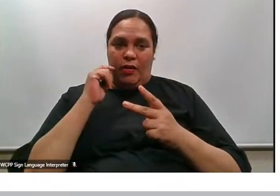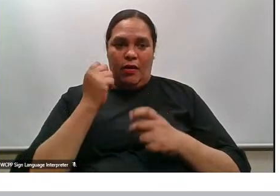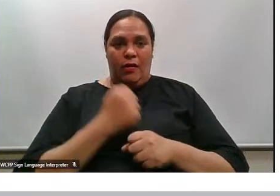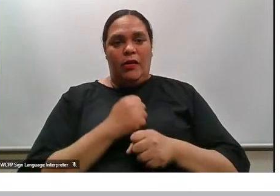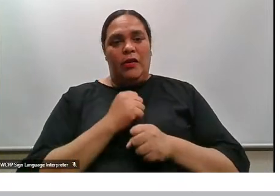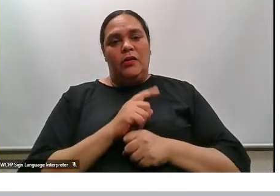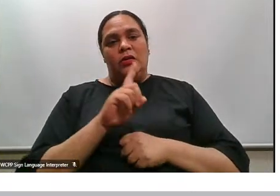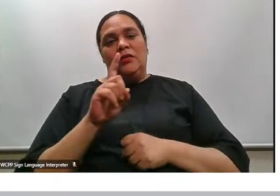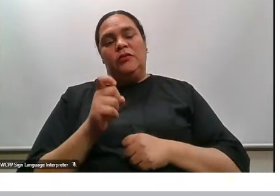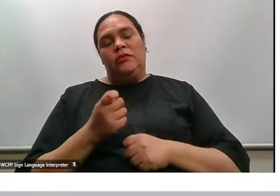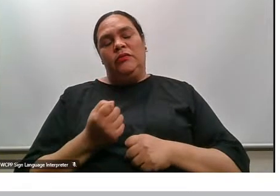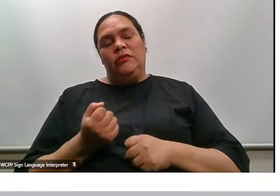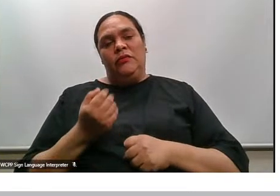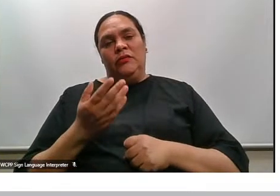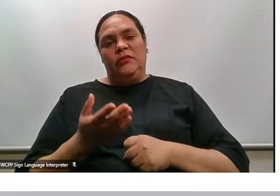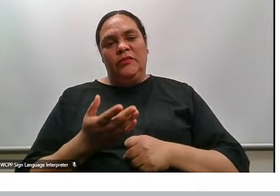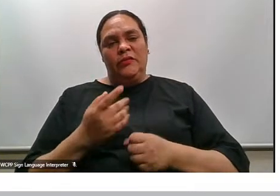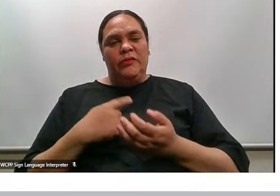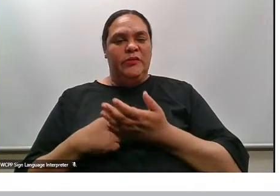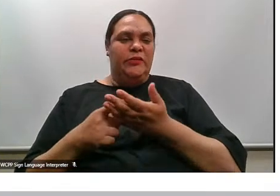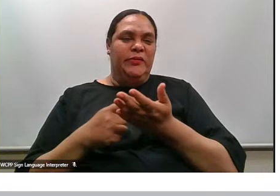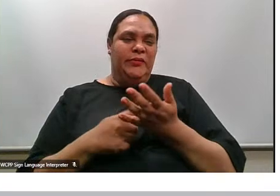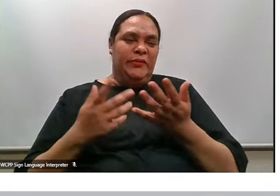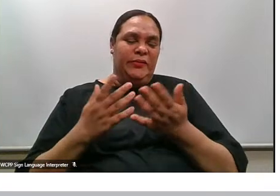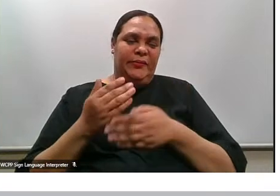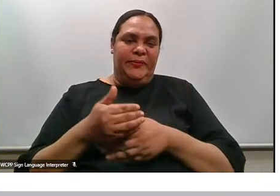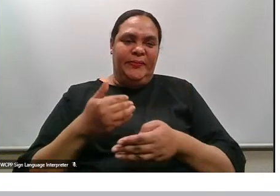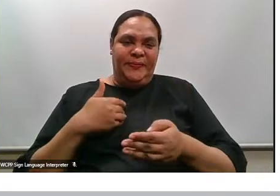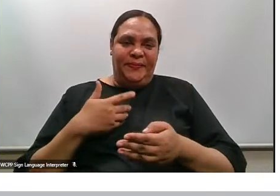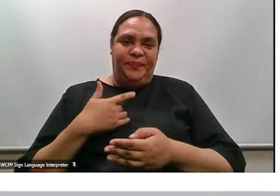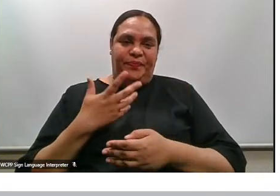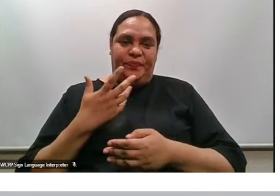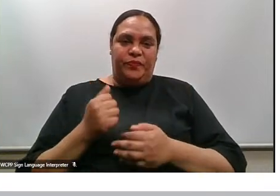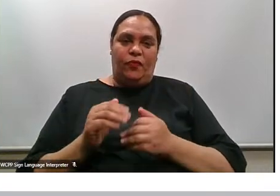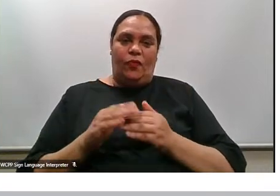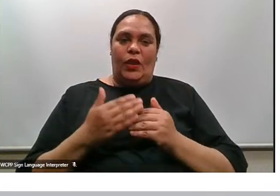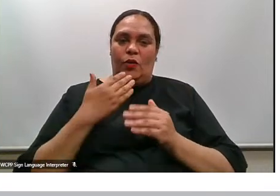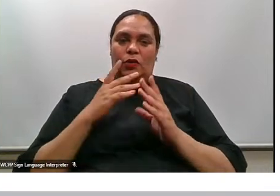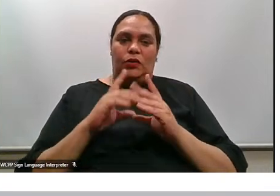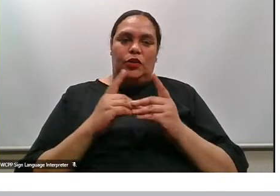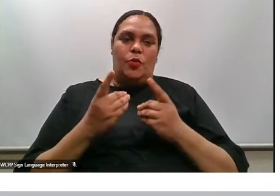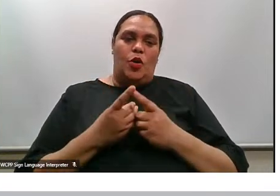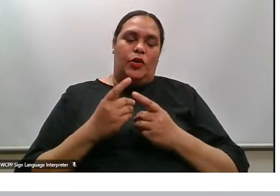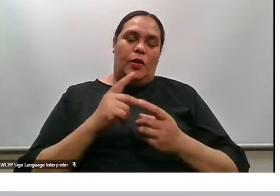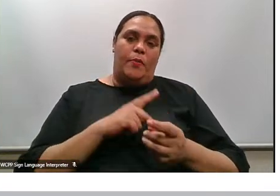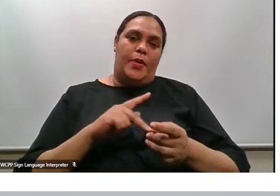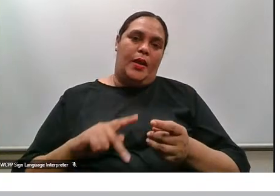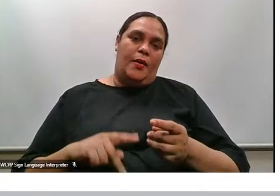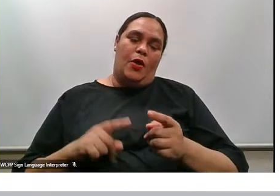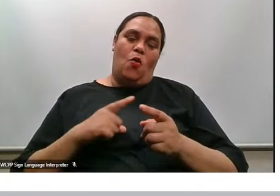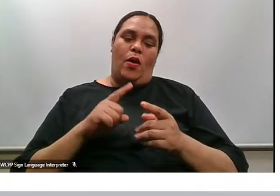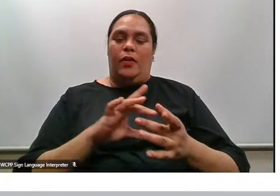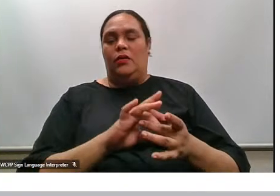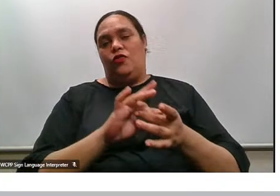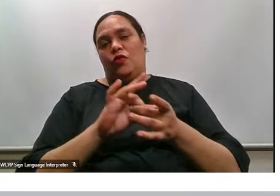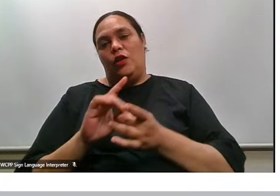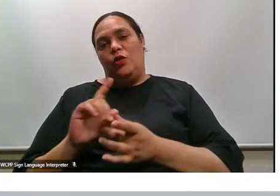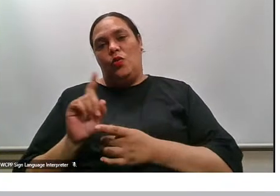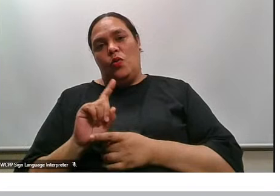question, given the discussion we earlier on had with the Department of Premier as it relates to